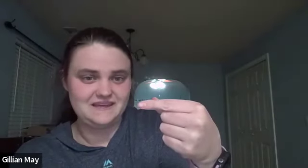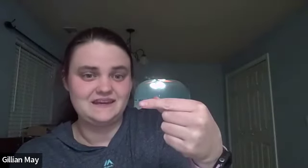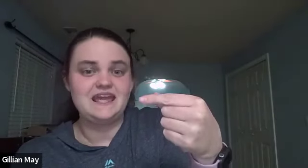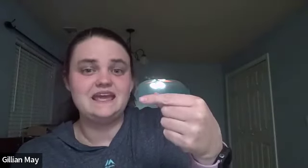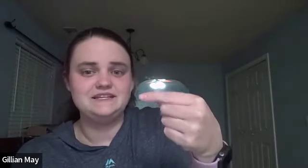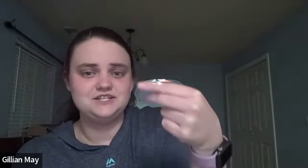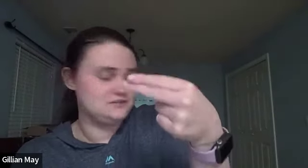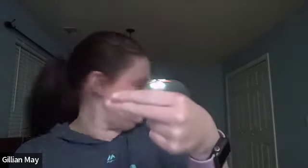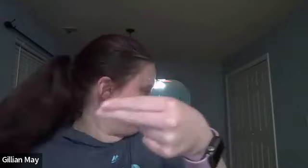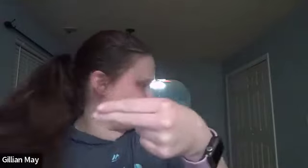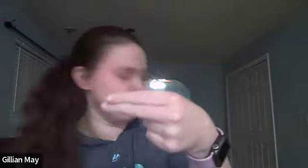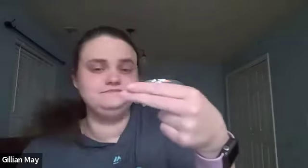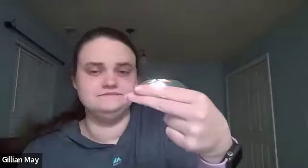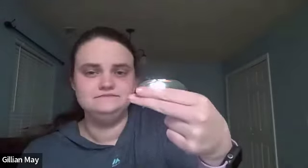Then H.